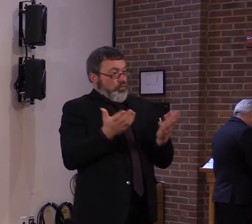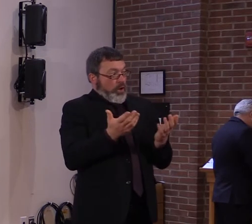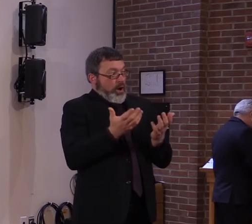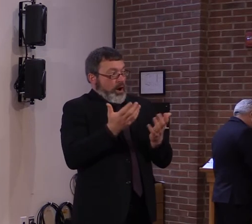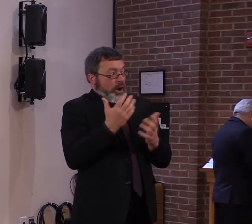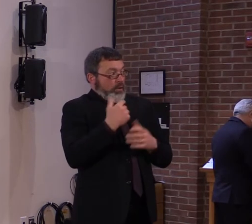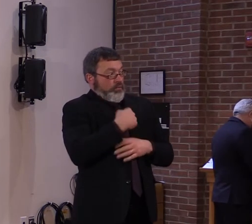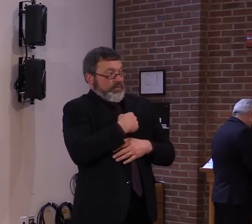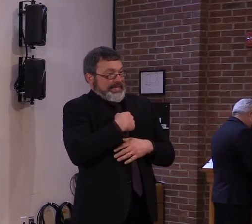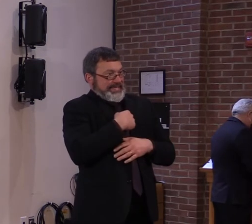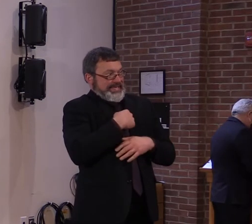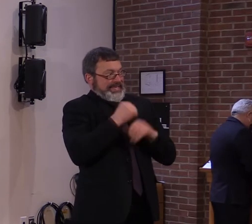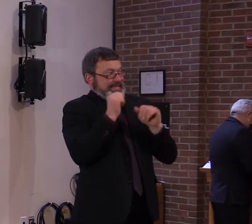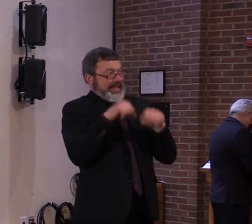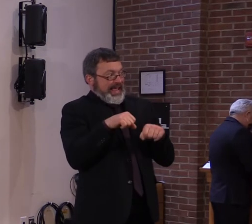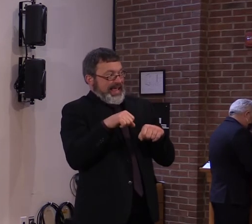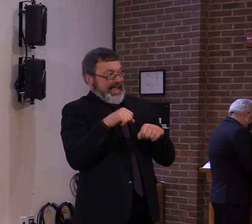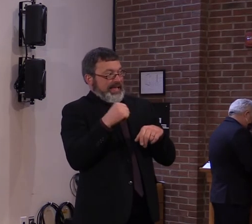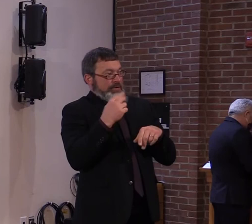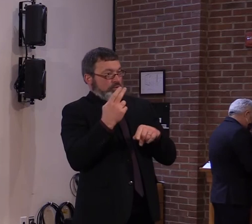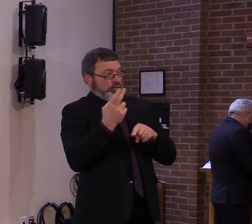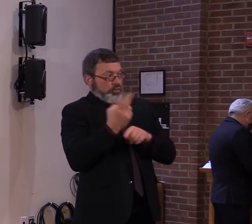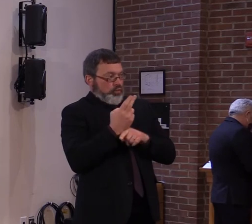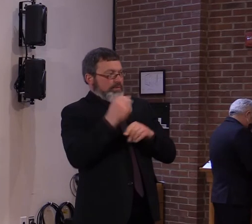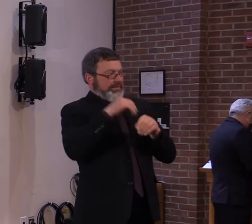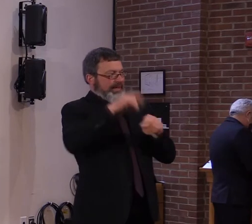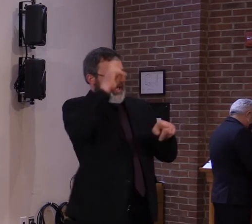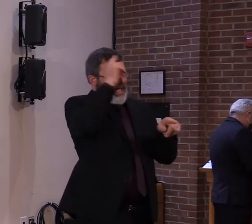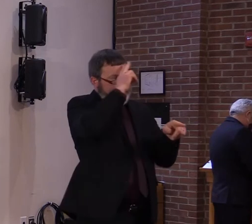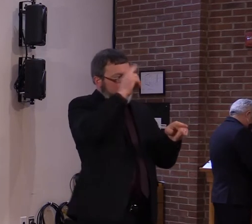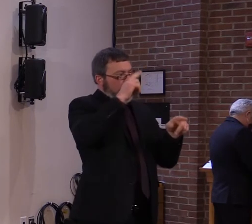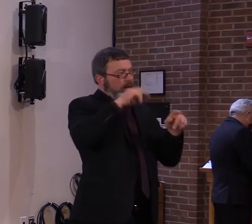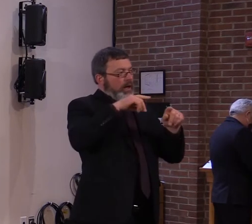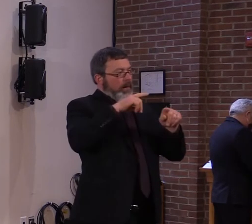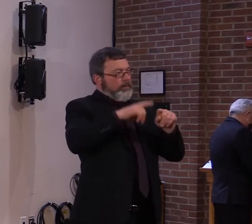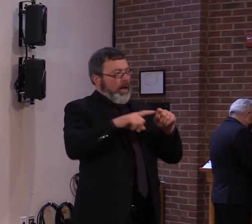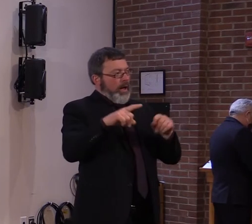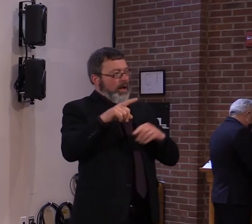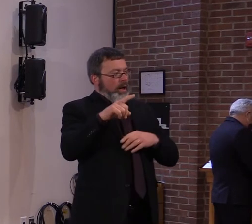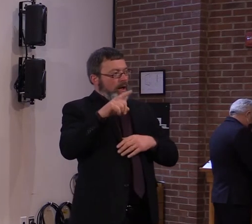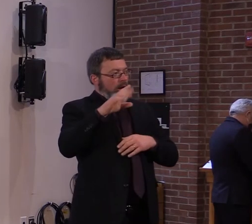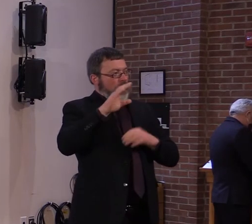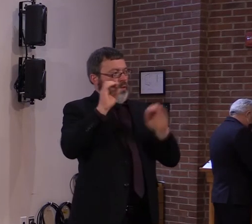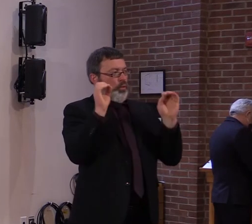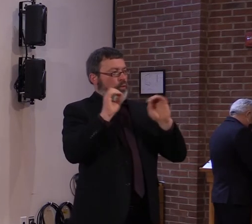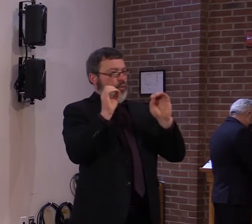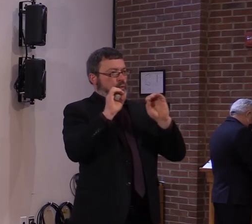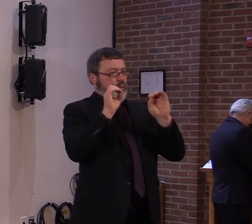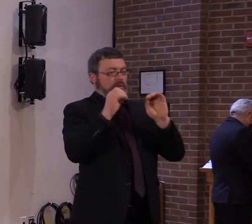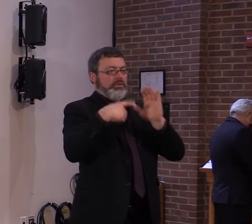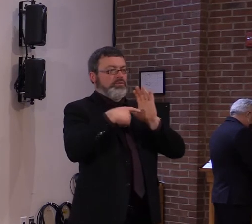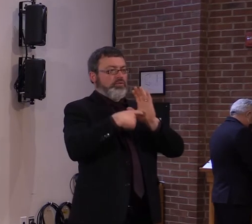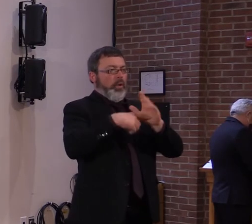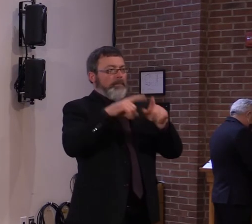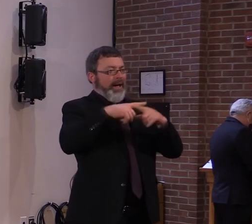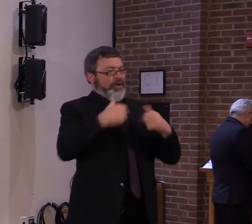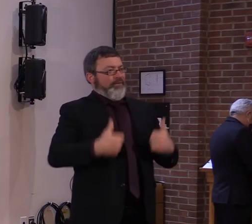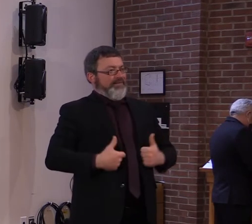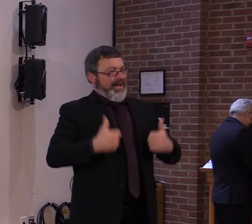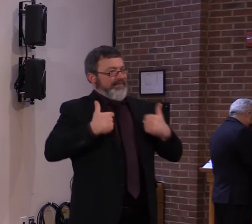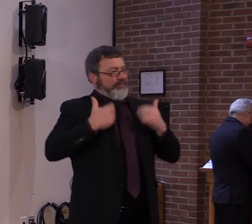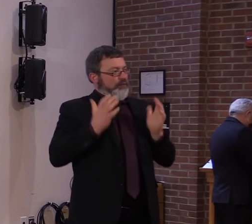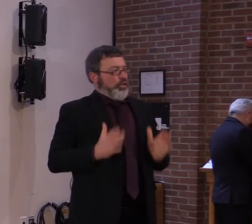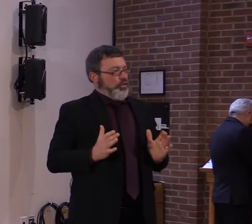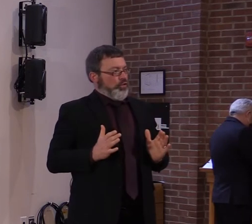The bad news about it was it never really showed a survival advantage. The better news was that it seemed to lessen the severity